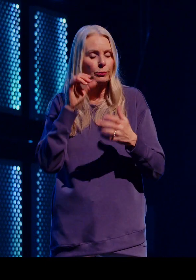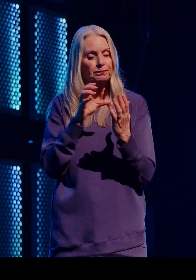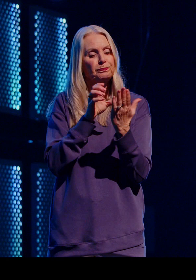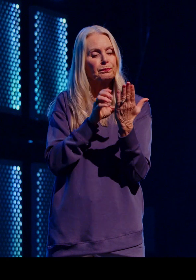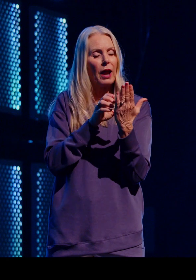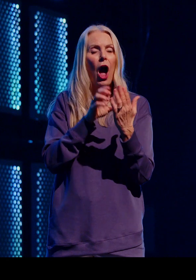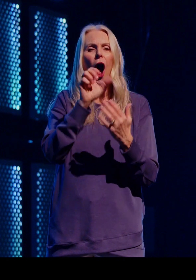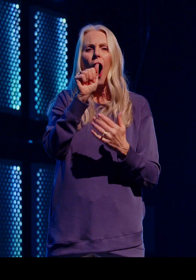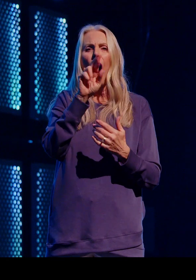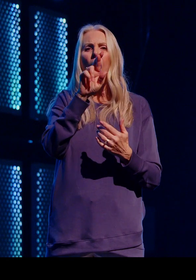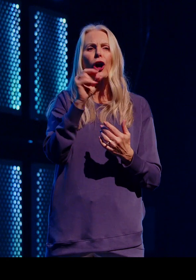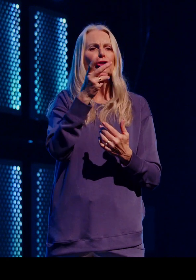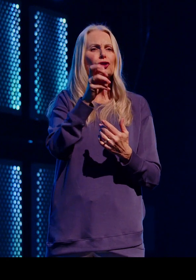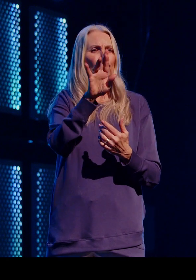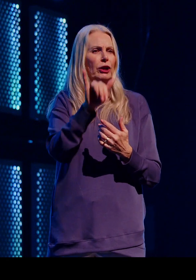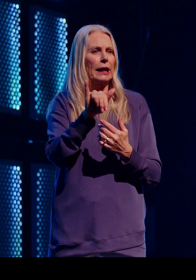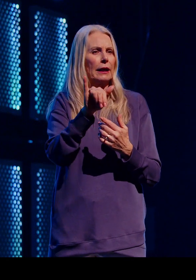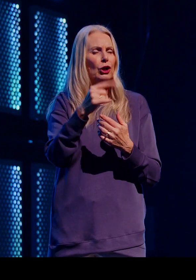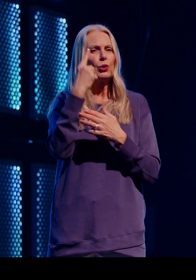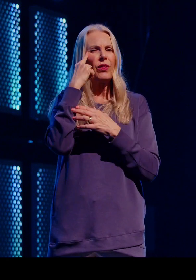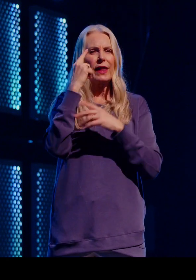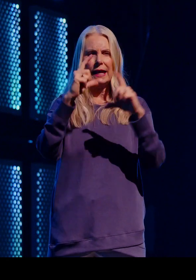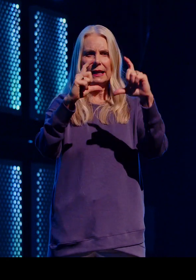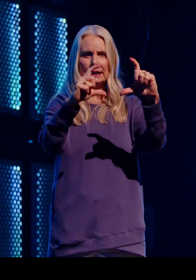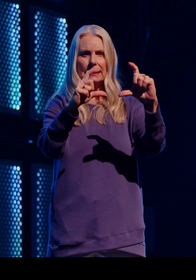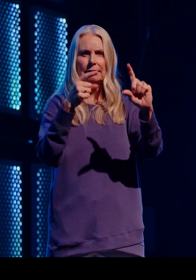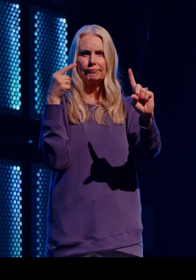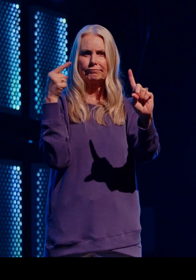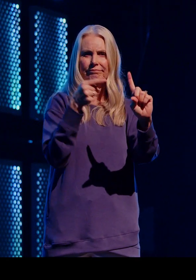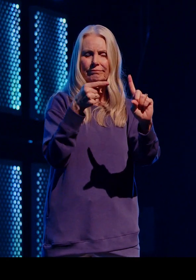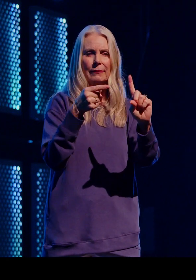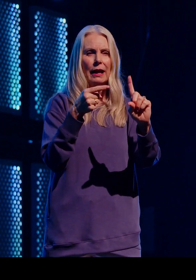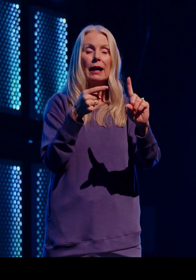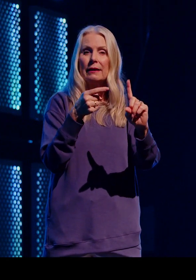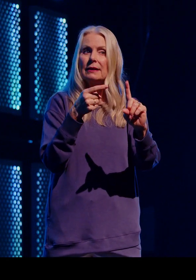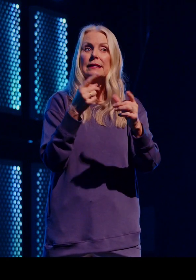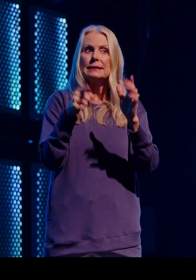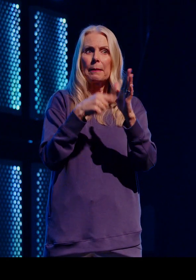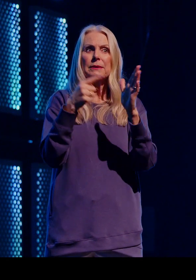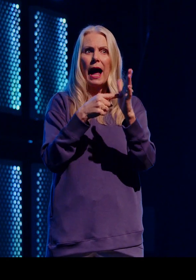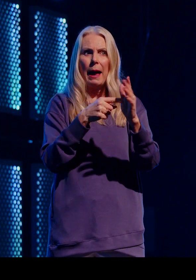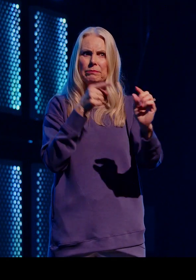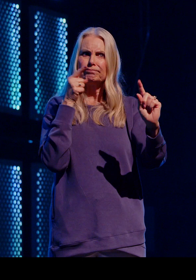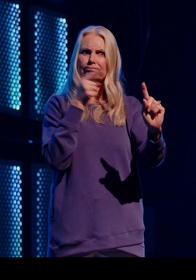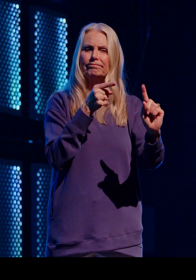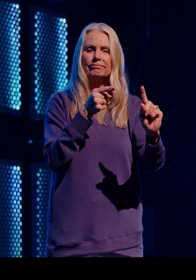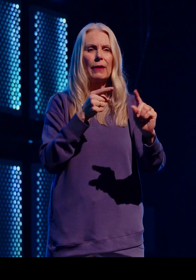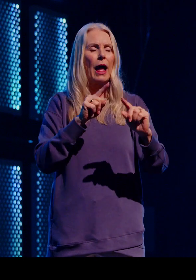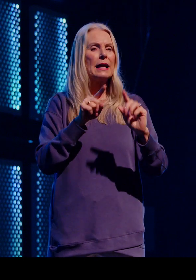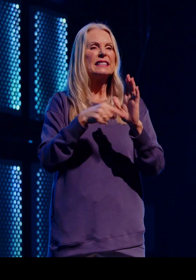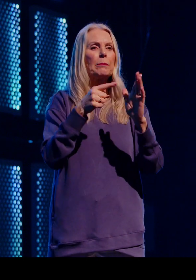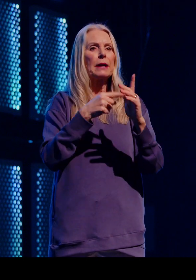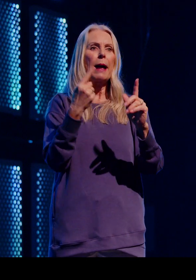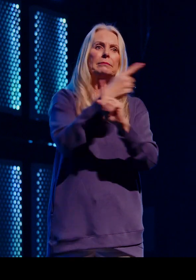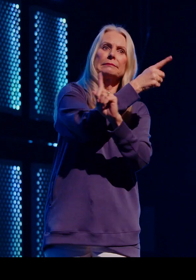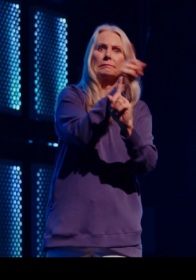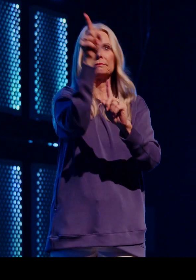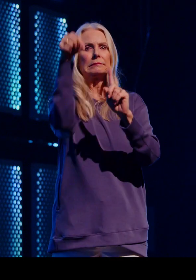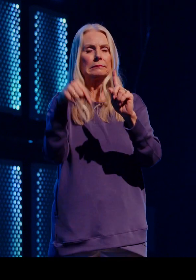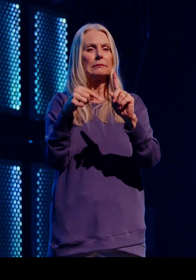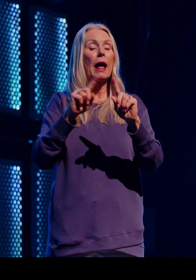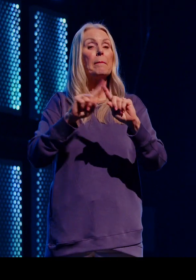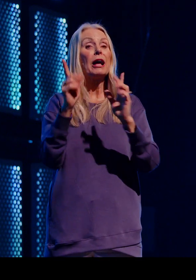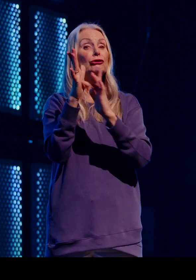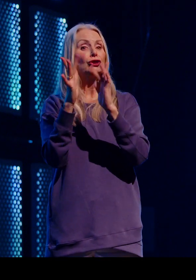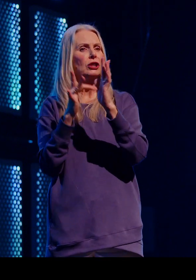when I think of archery, I think of a target. And sometimes you nail it. Sometimes you miss it. Sometimes you get close. But Jesus is always going to be our target that we aim